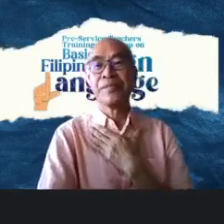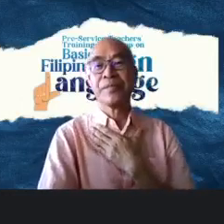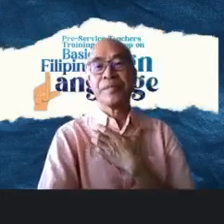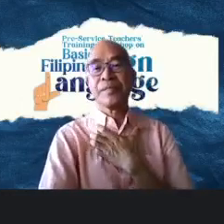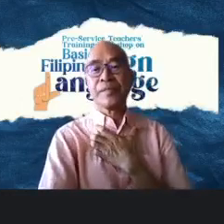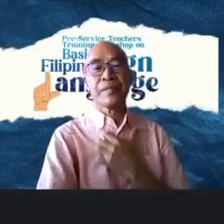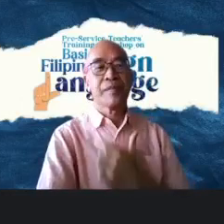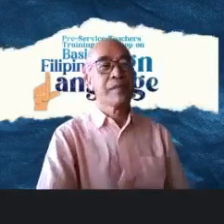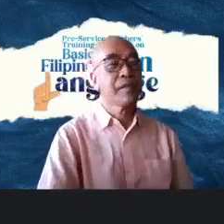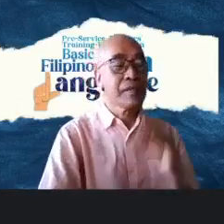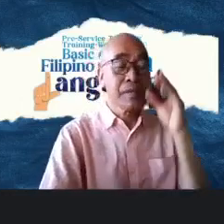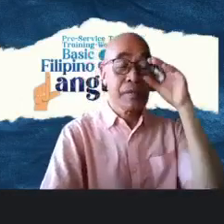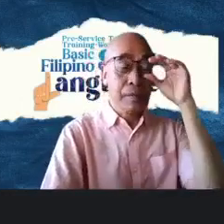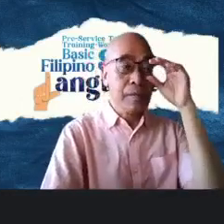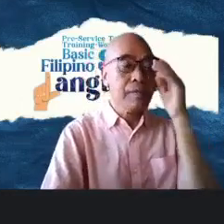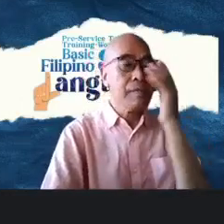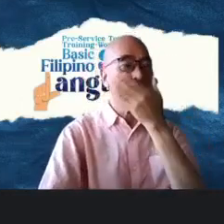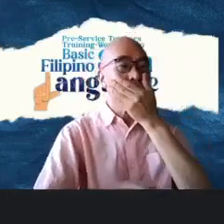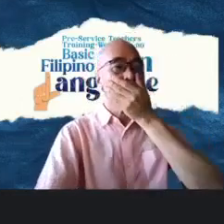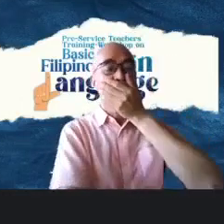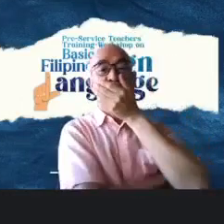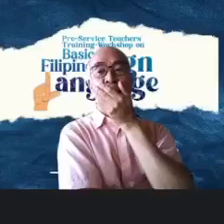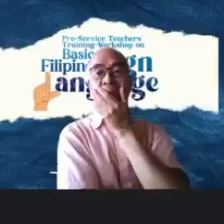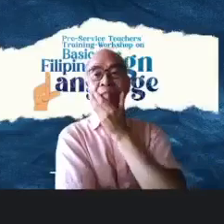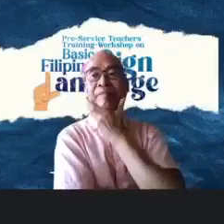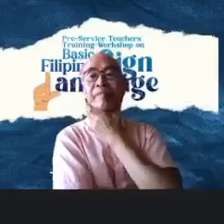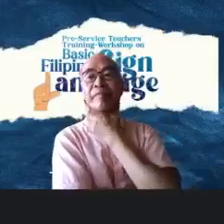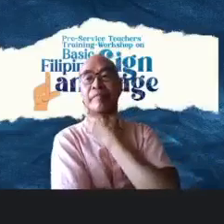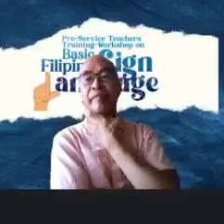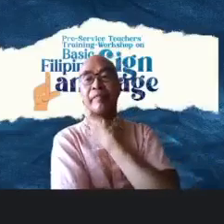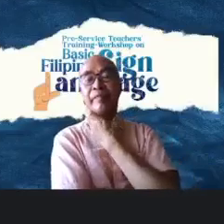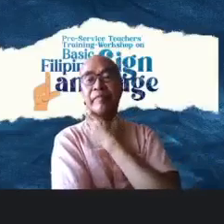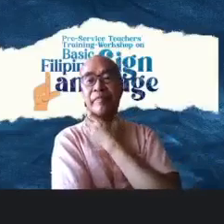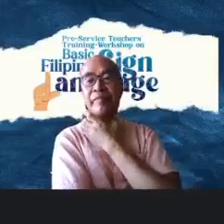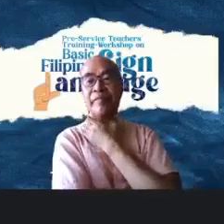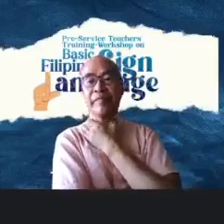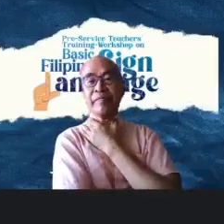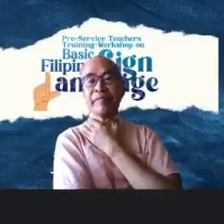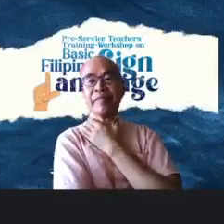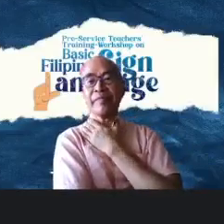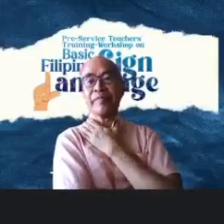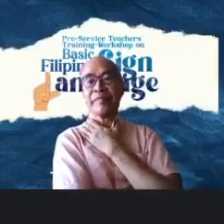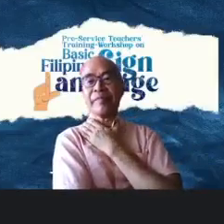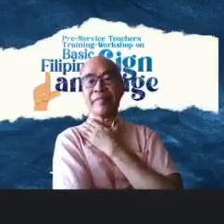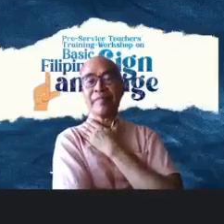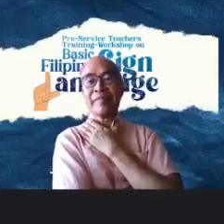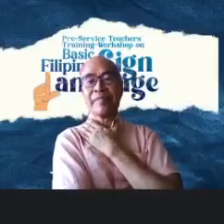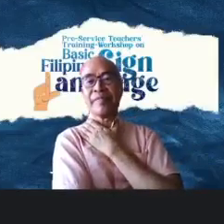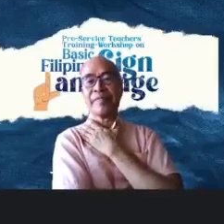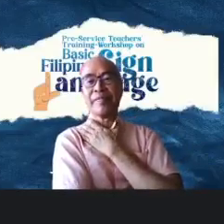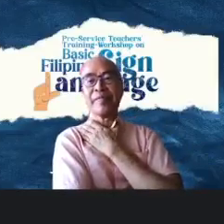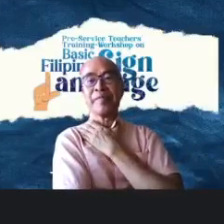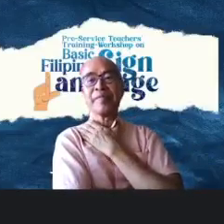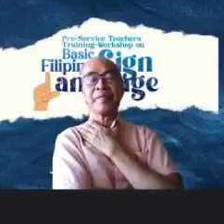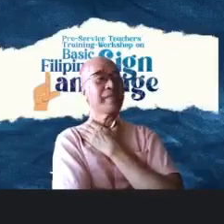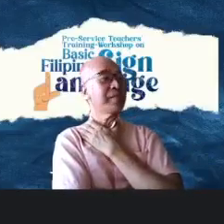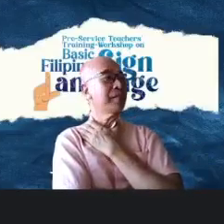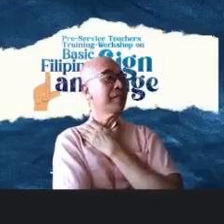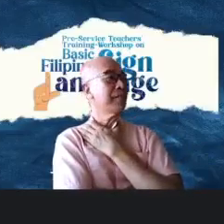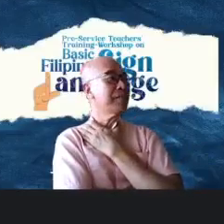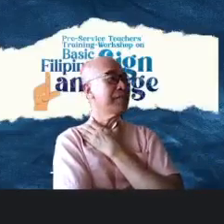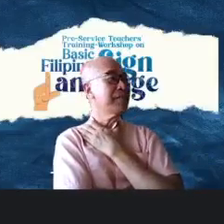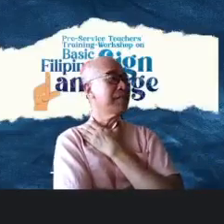different skills, different abilities, experiences, different needs. Now,